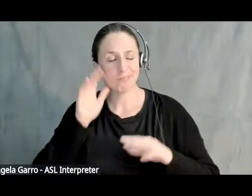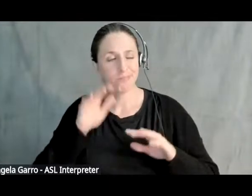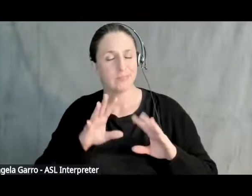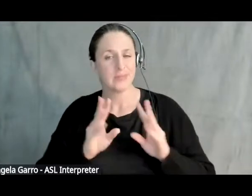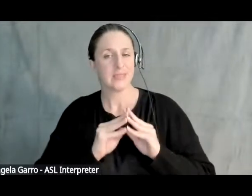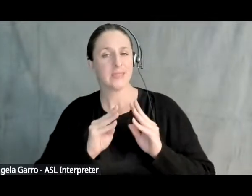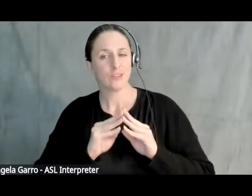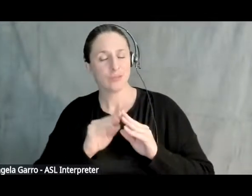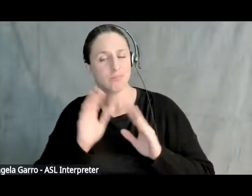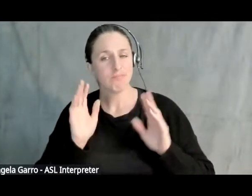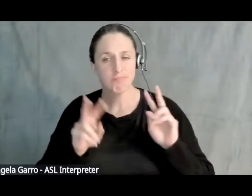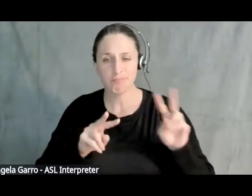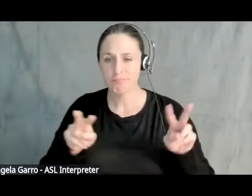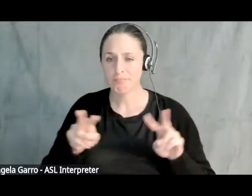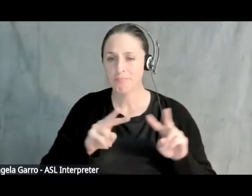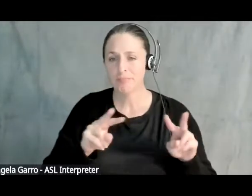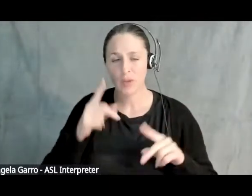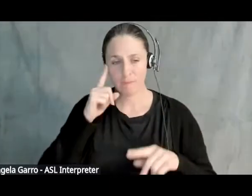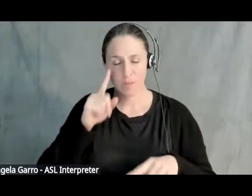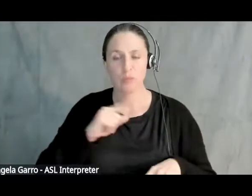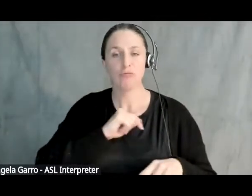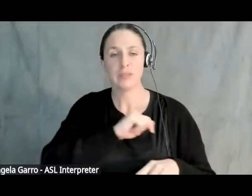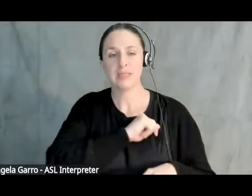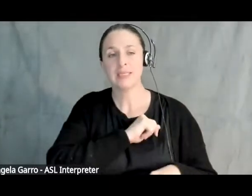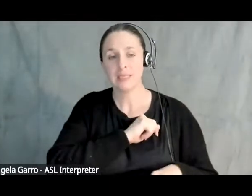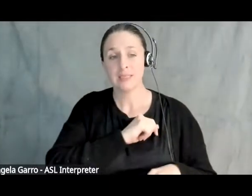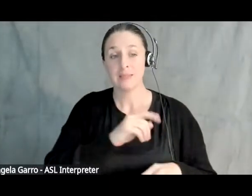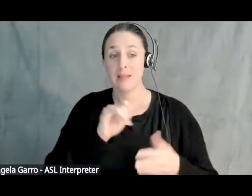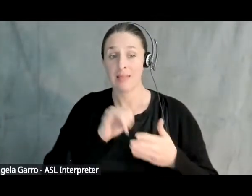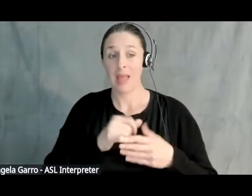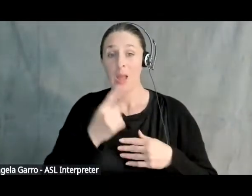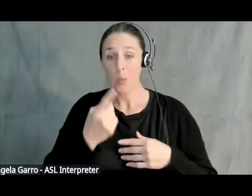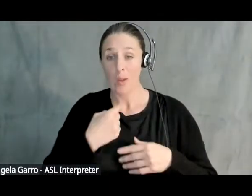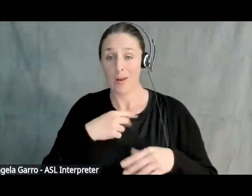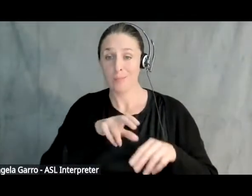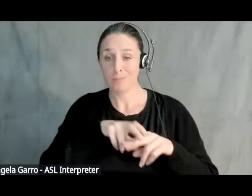for trustees, because the one I was sitting at, boy,